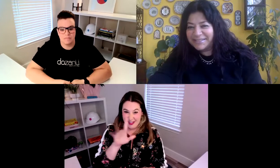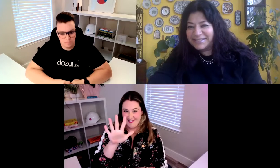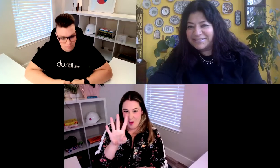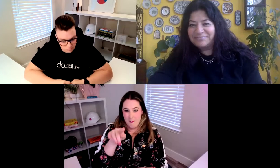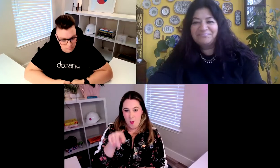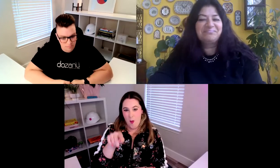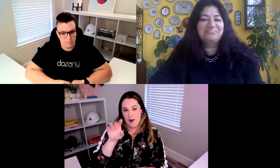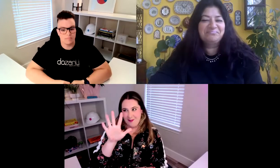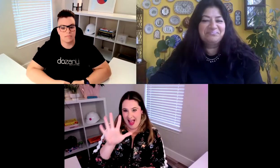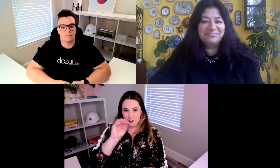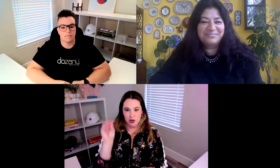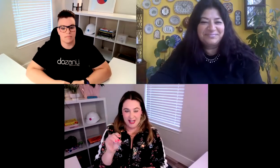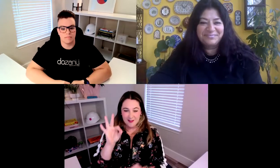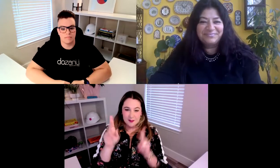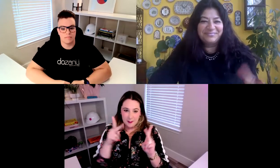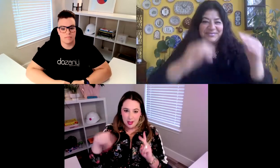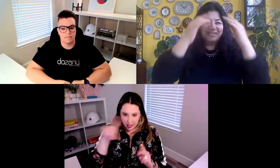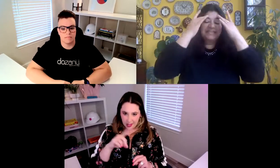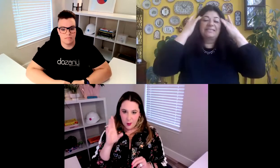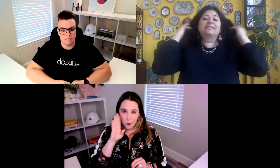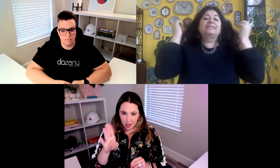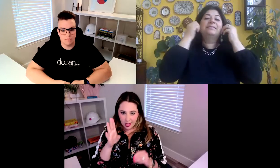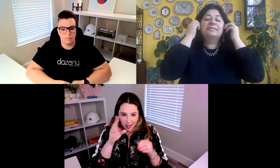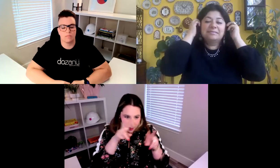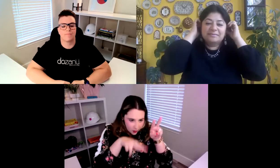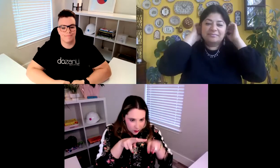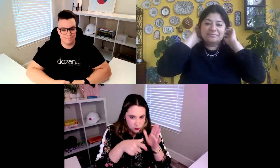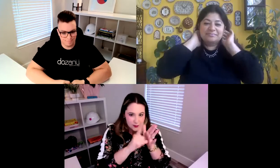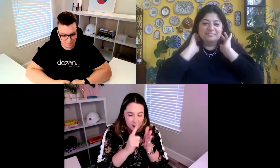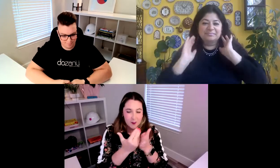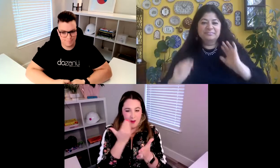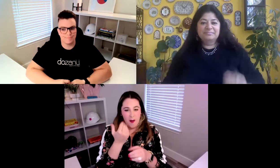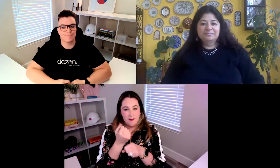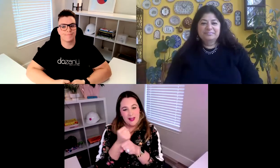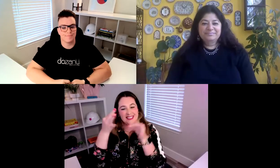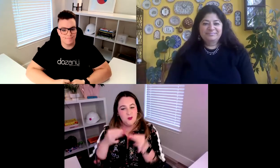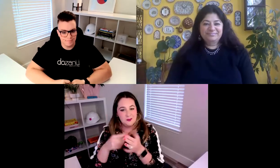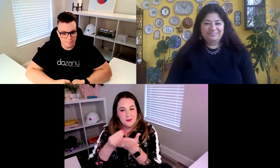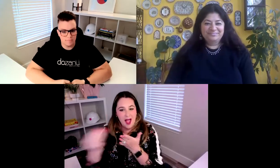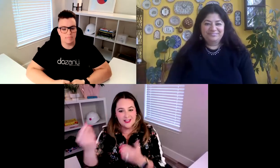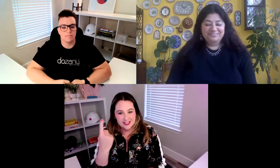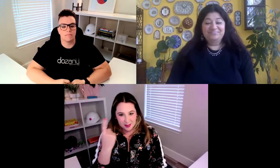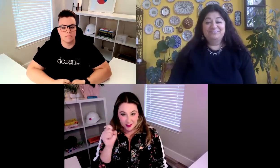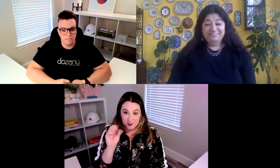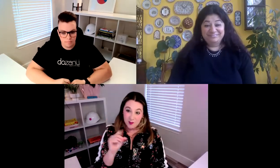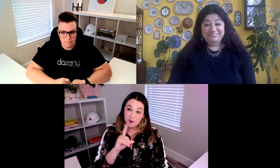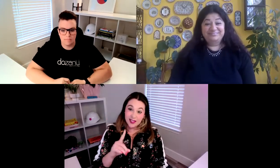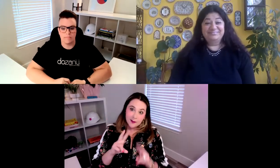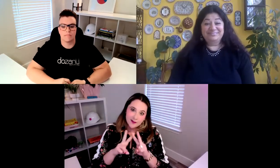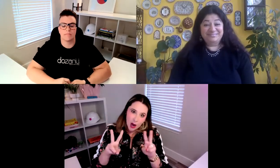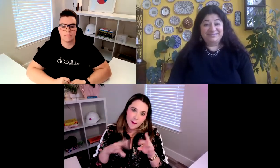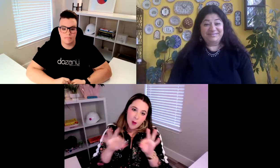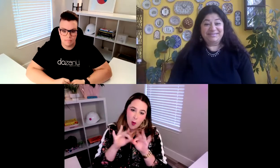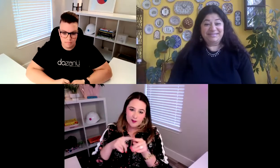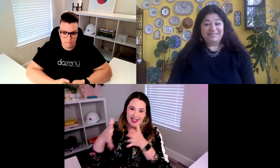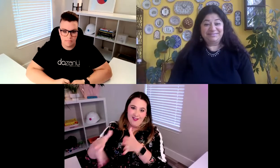I want to add what you said about reviews. Really, you know, 4.5% of people will read the reviews before making a decision to